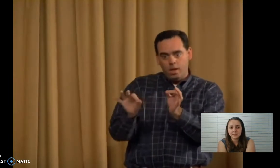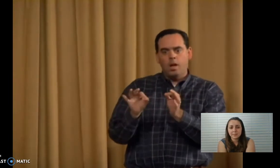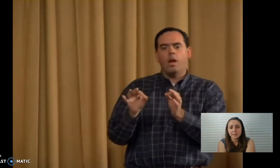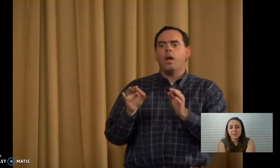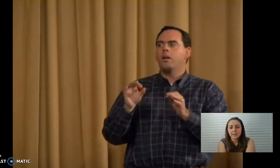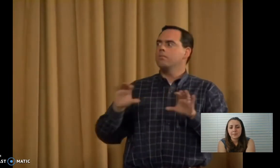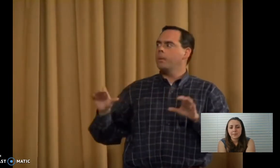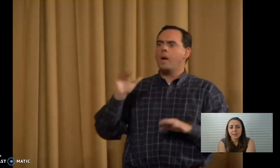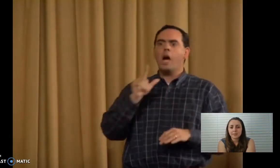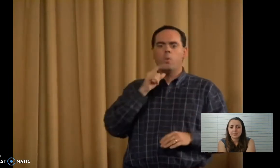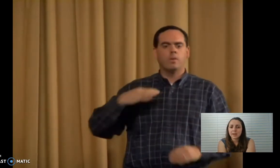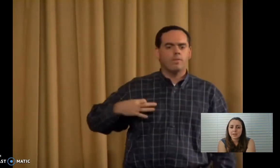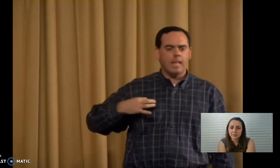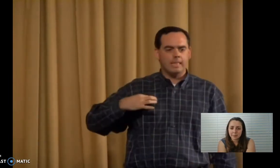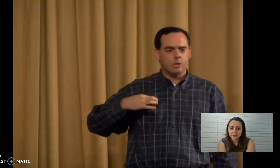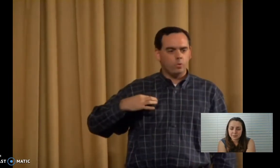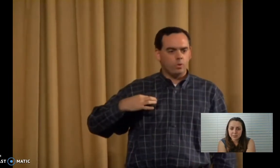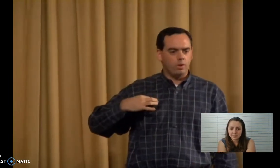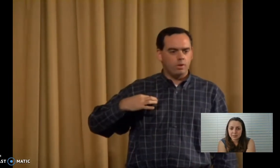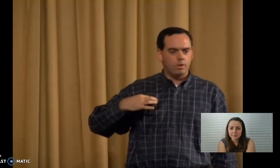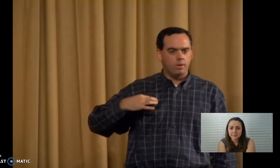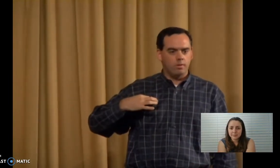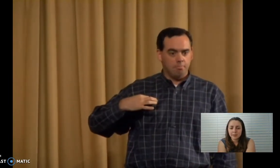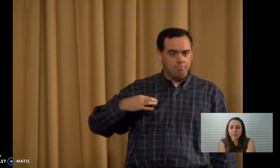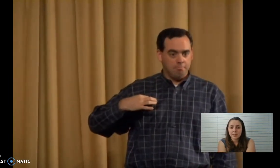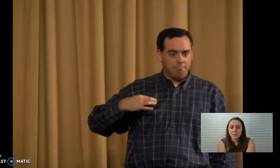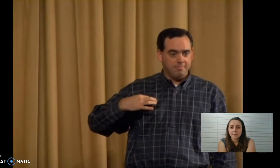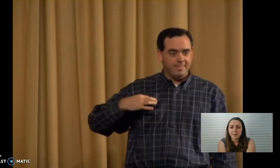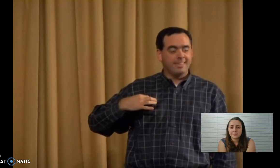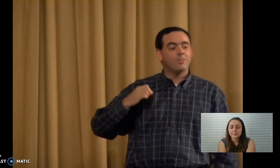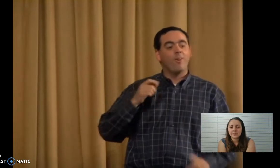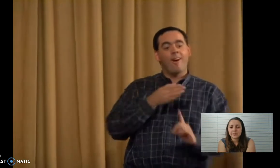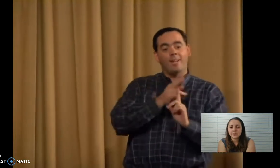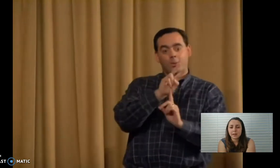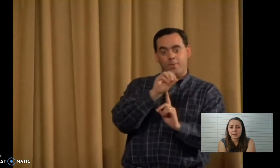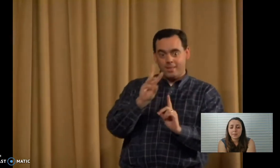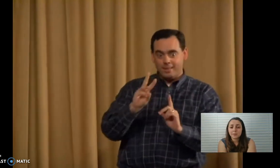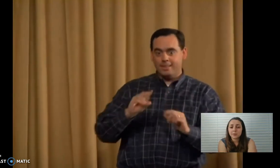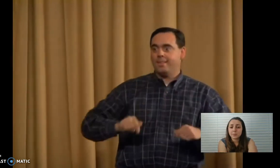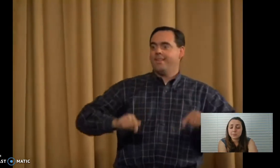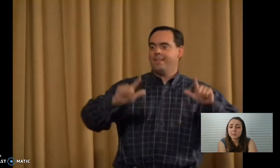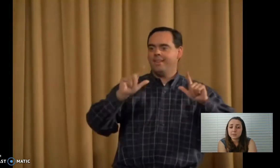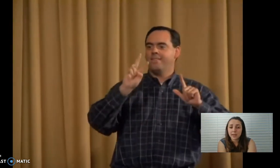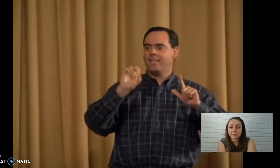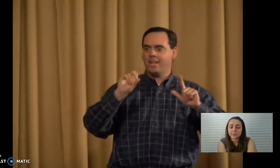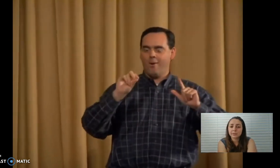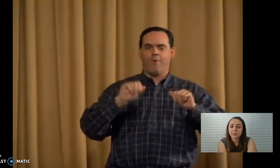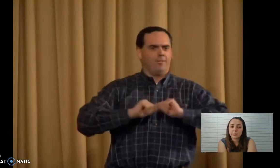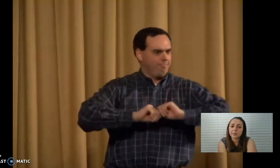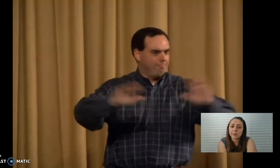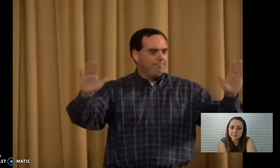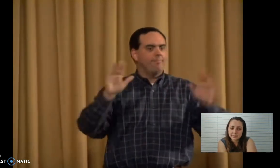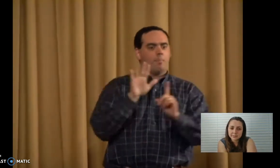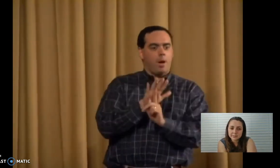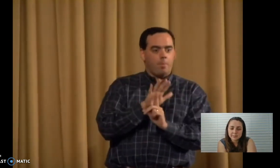languages. And there's a lot of different languages that use it. But people who would post the captions